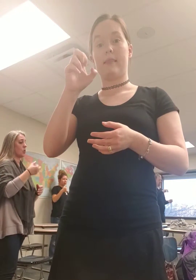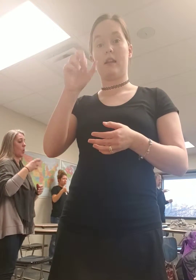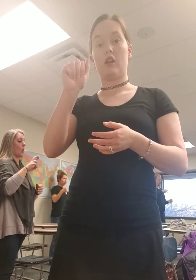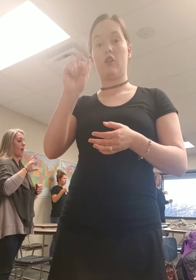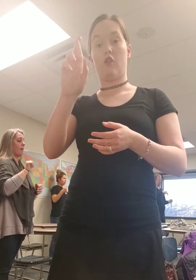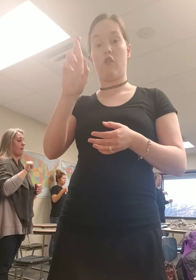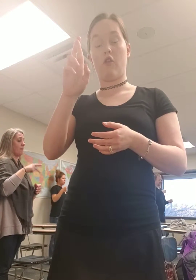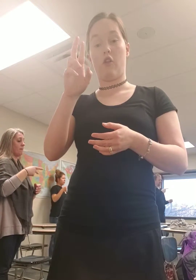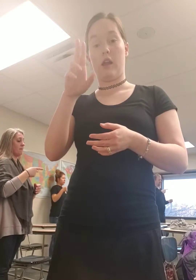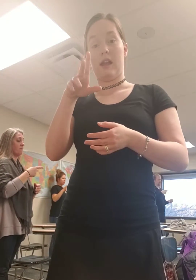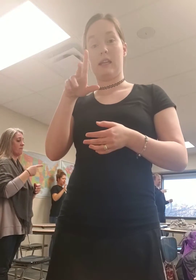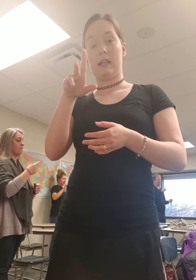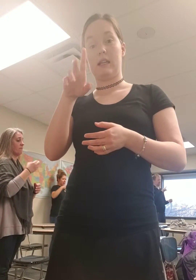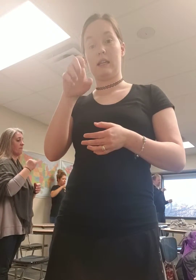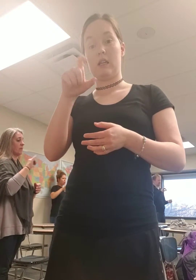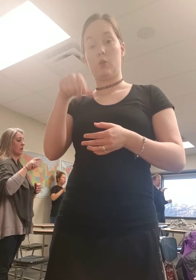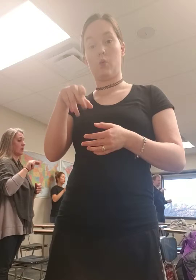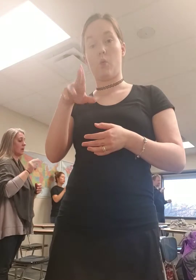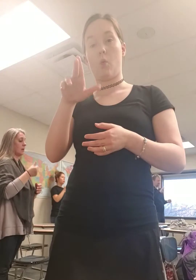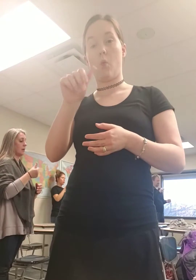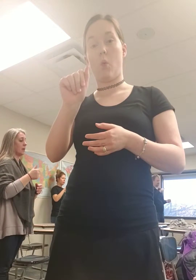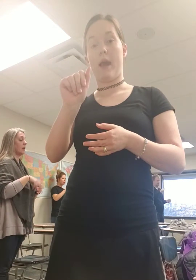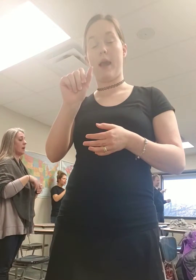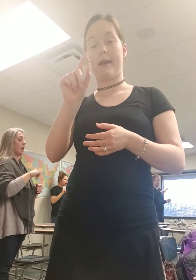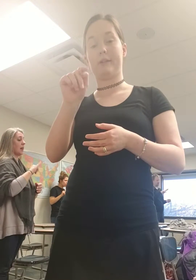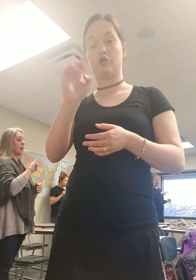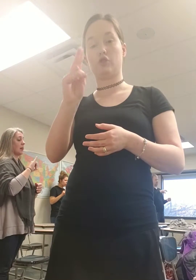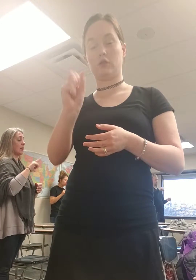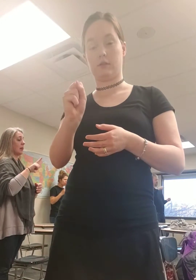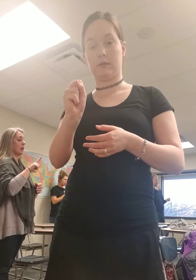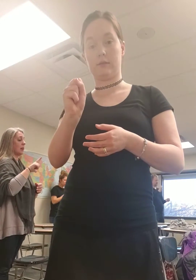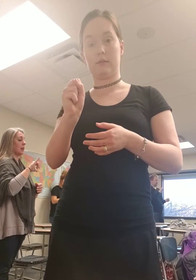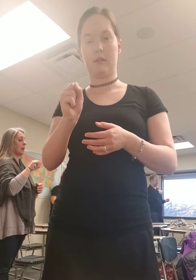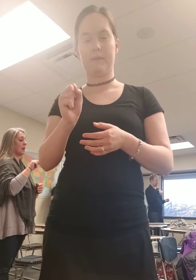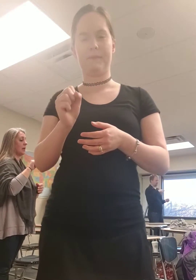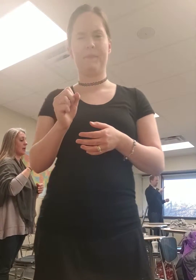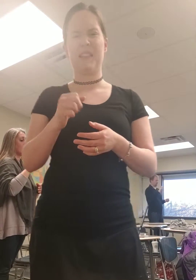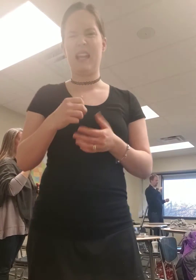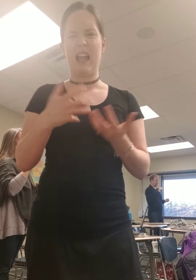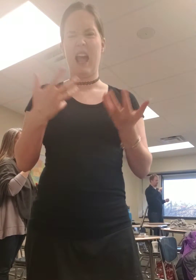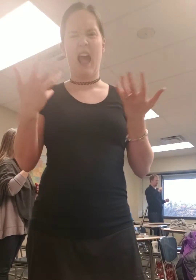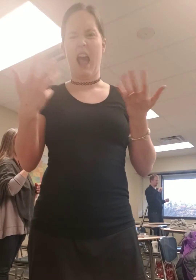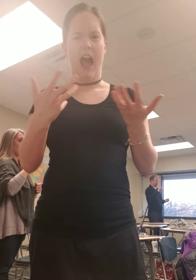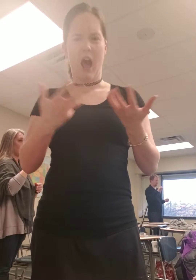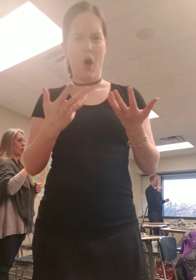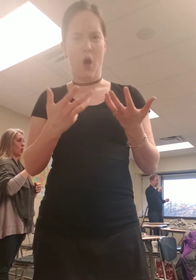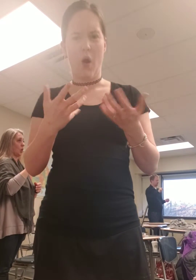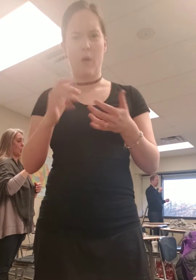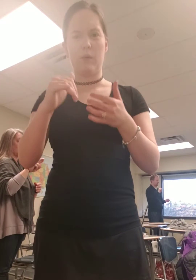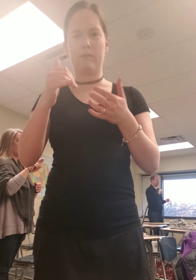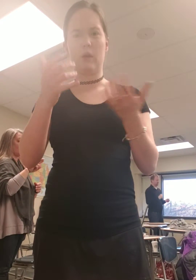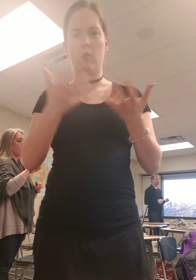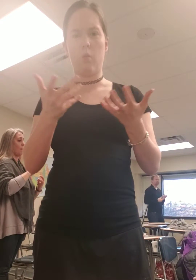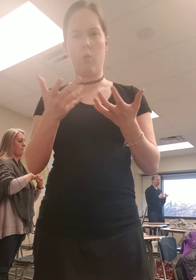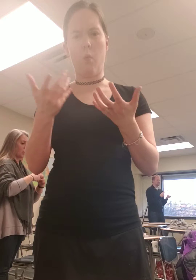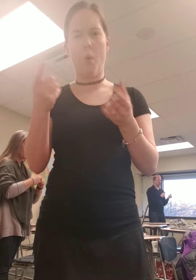What did we do? We just start graphing? What did we do to graph linear equations? Ryan, what did we do to graph linear equations? We